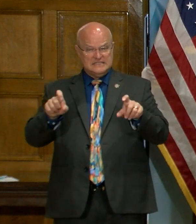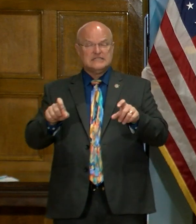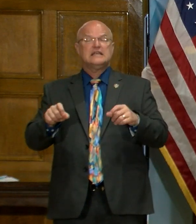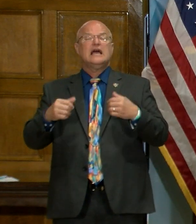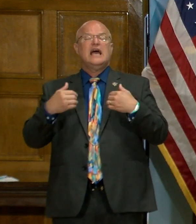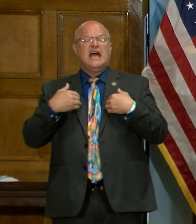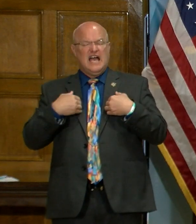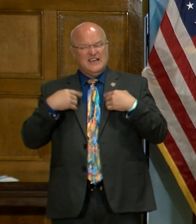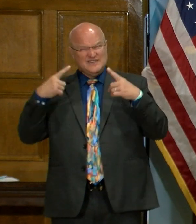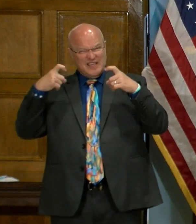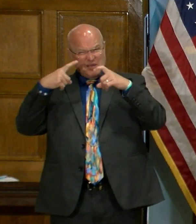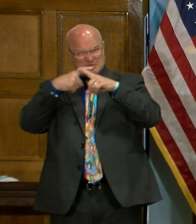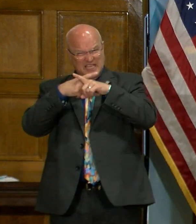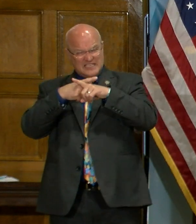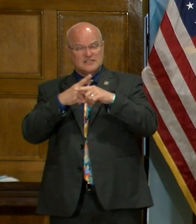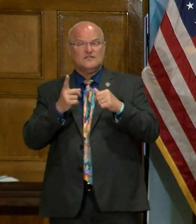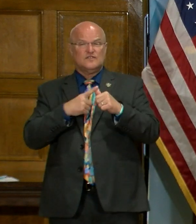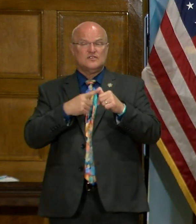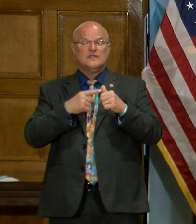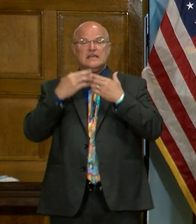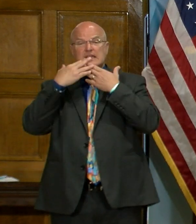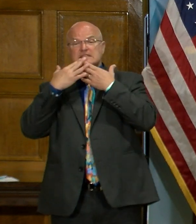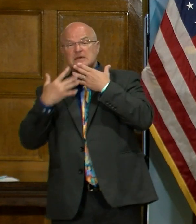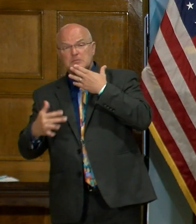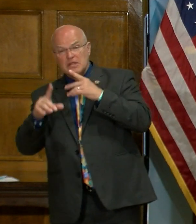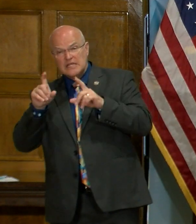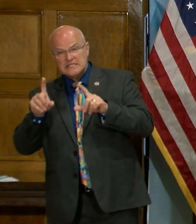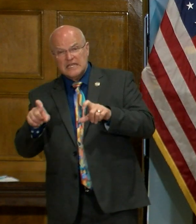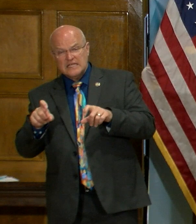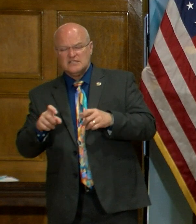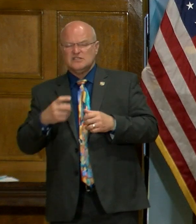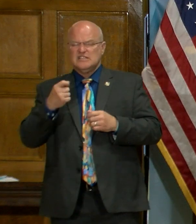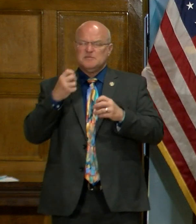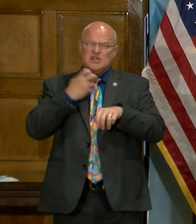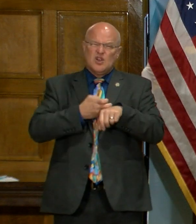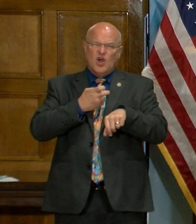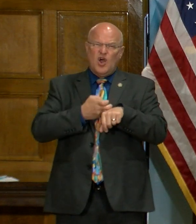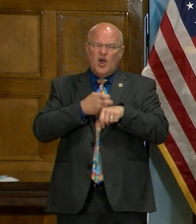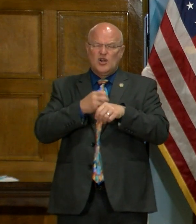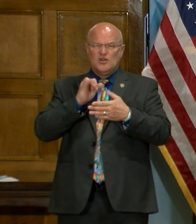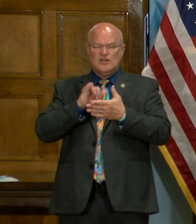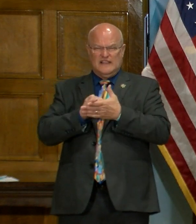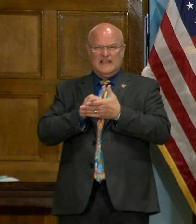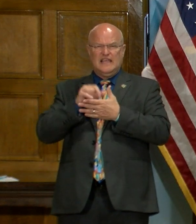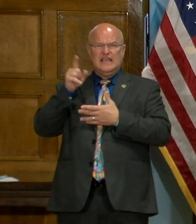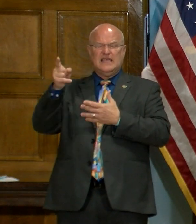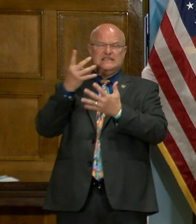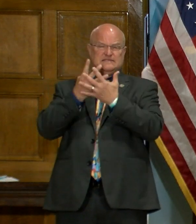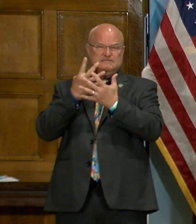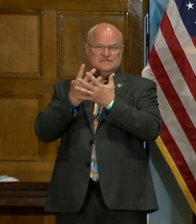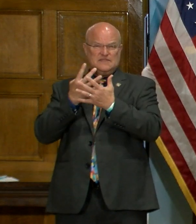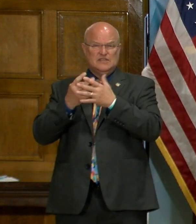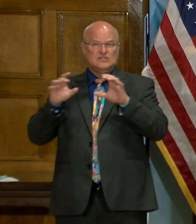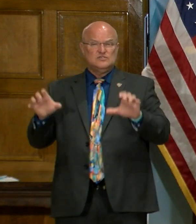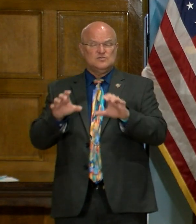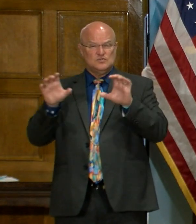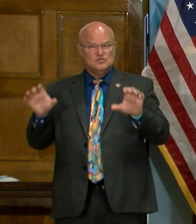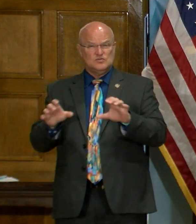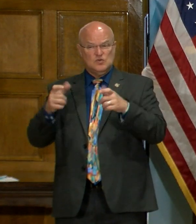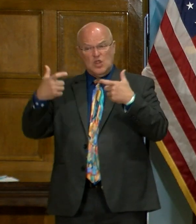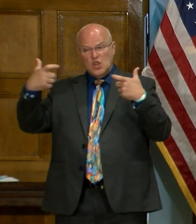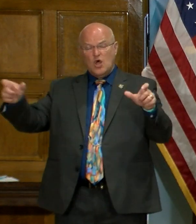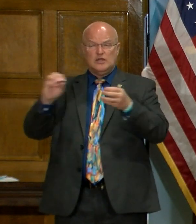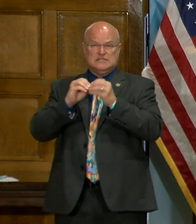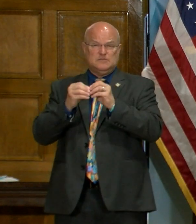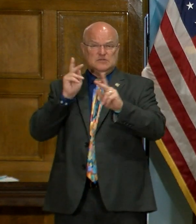are some complications to that. First of all, it's a blood test, and so it's a little harder in that correctional setting to do